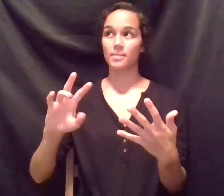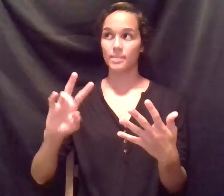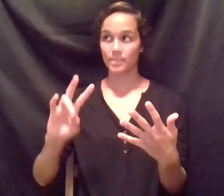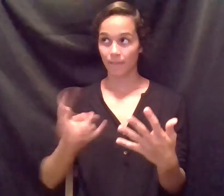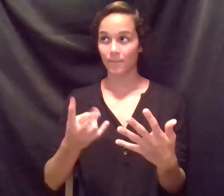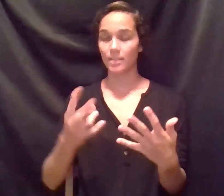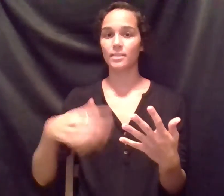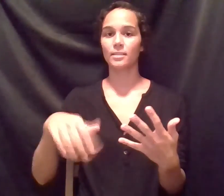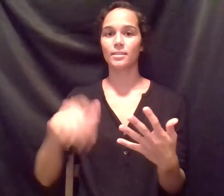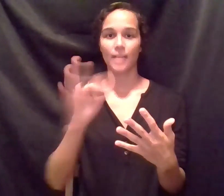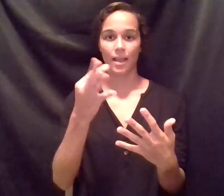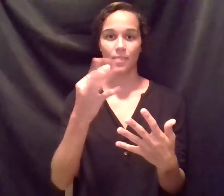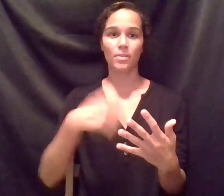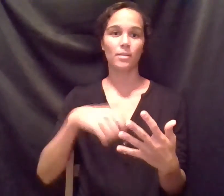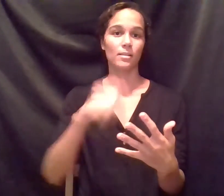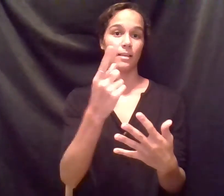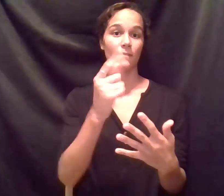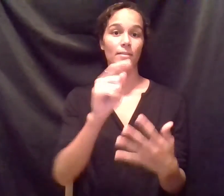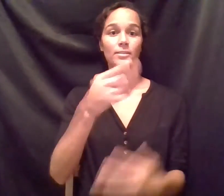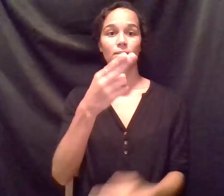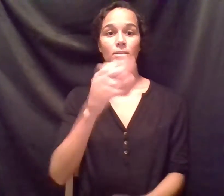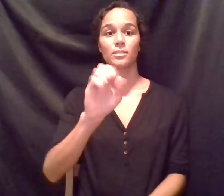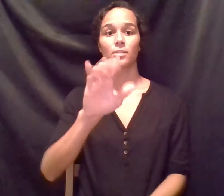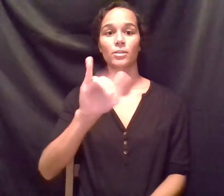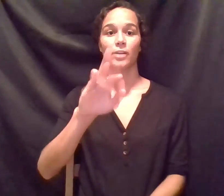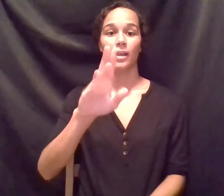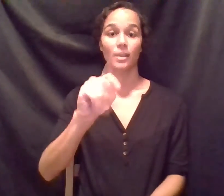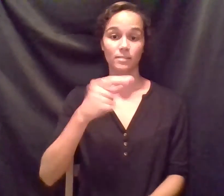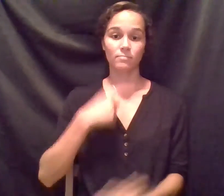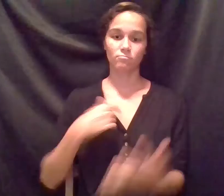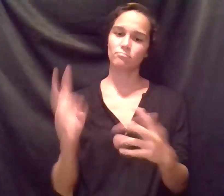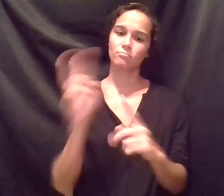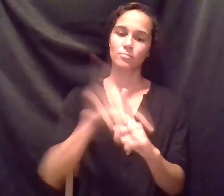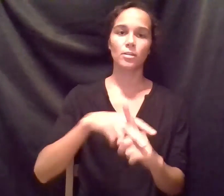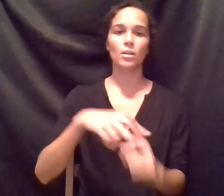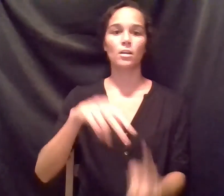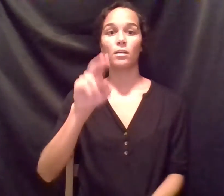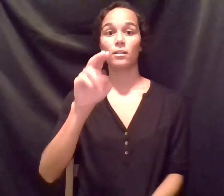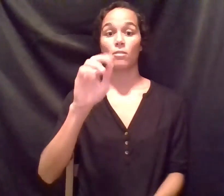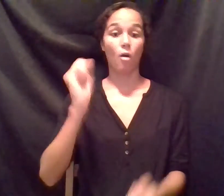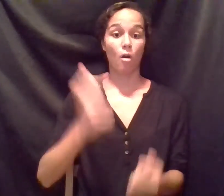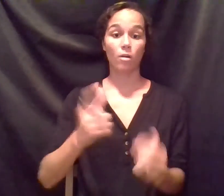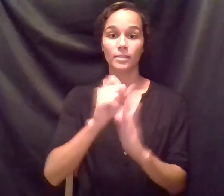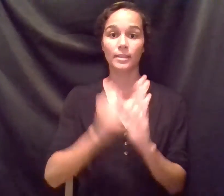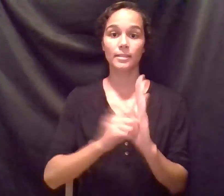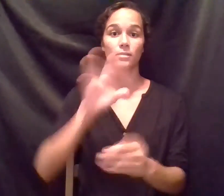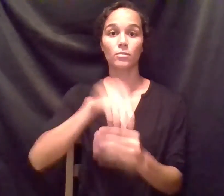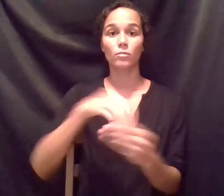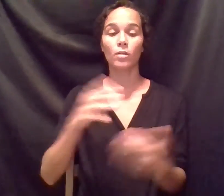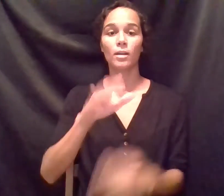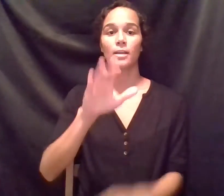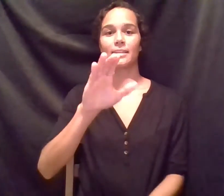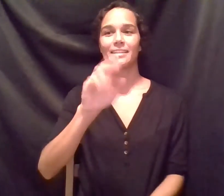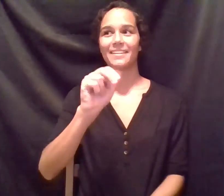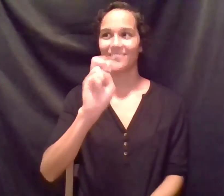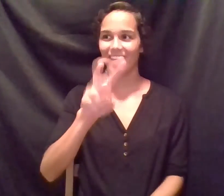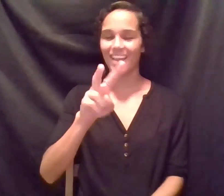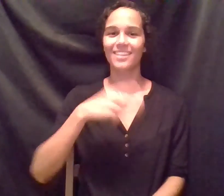Circuit. 19 total states. I'm going to read these off. Nevada, Montana, Idaho, Oregon, California, Alaska, Hawaii,